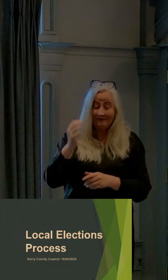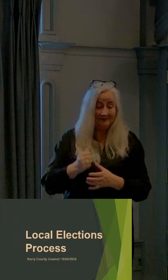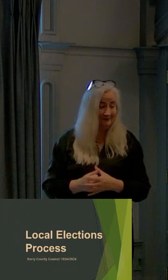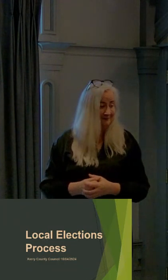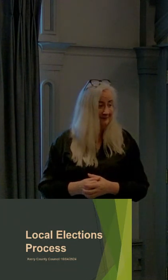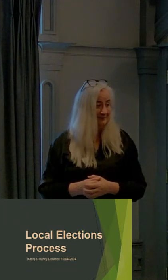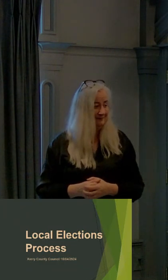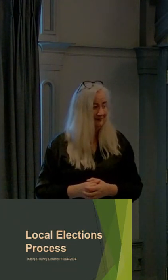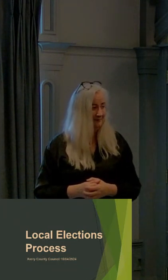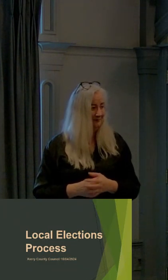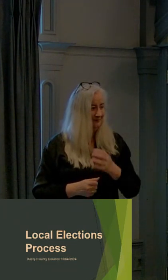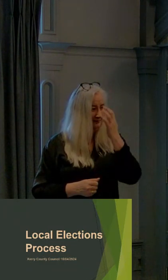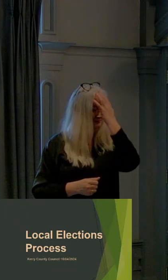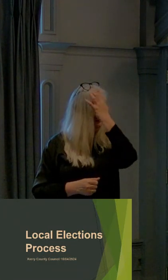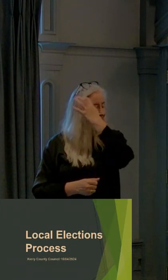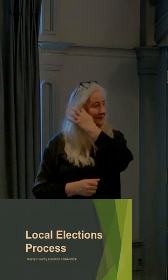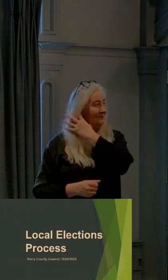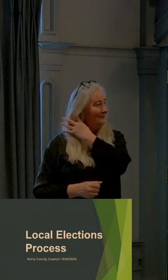the first